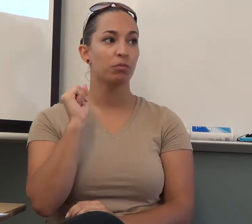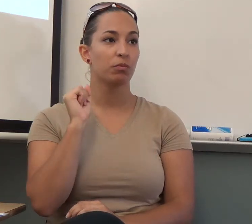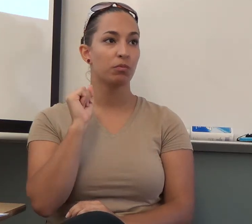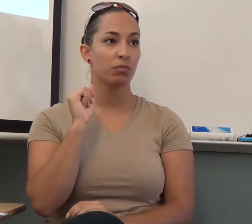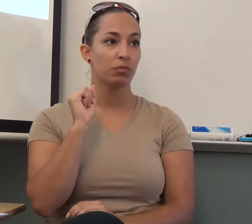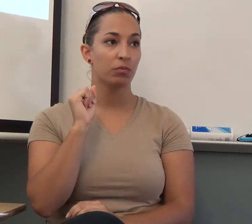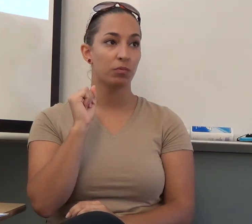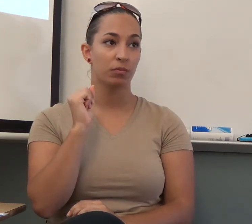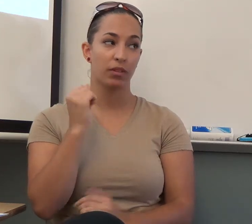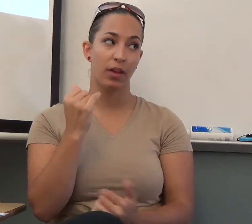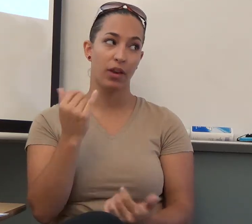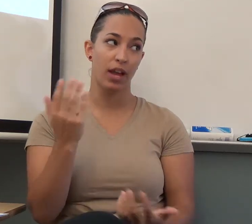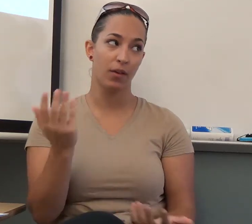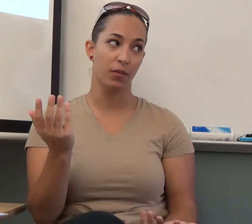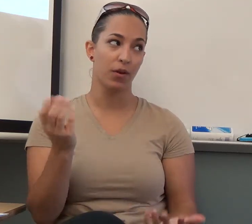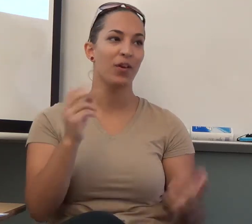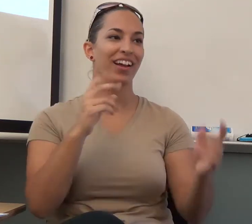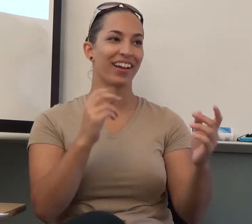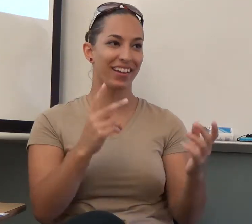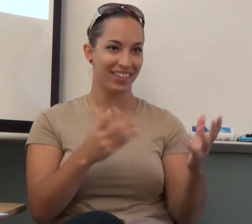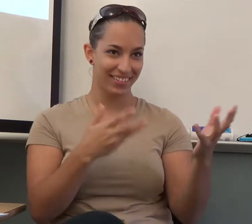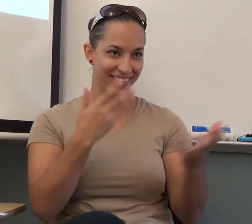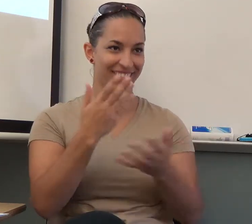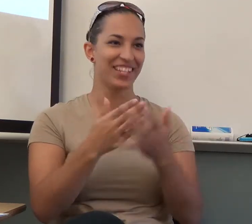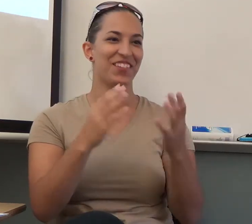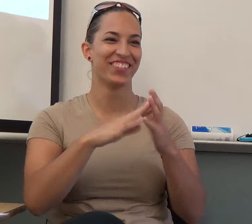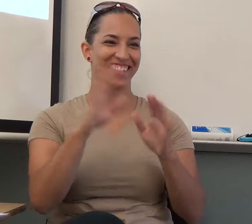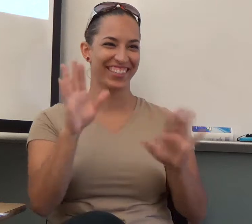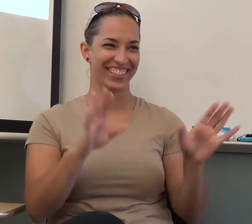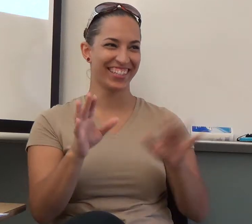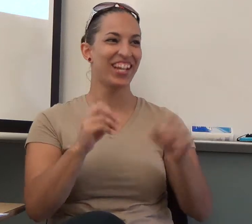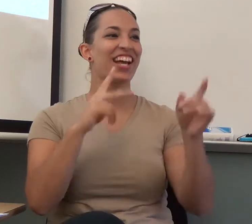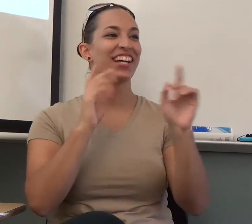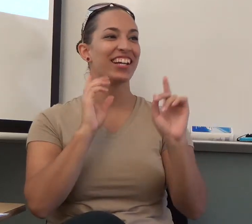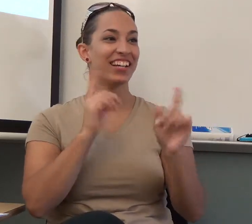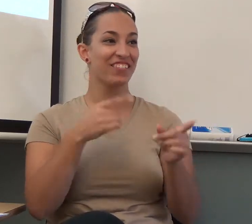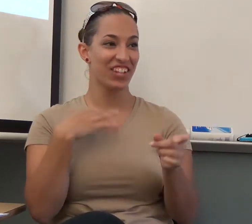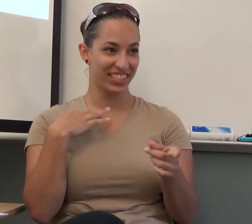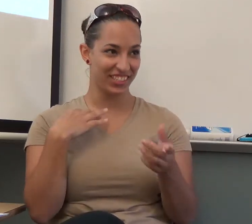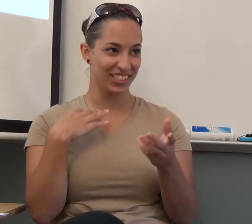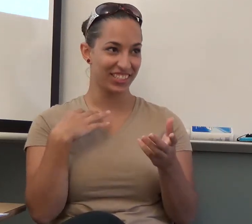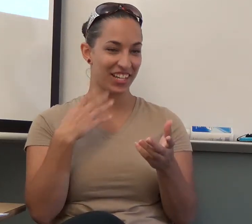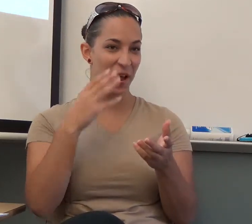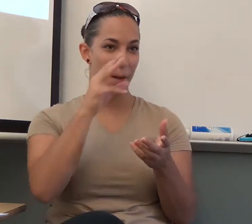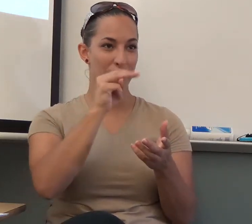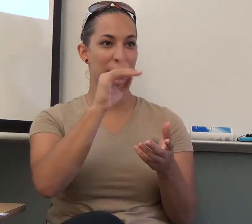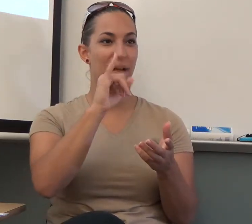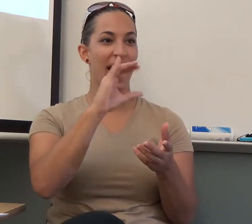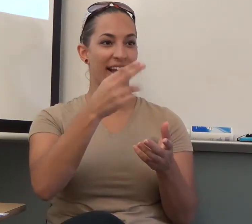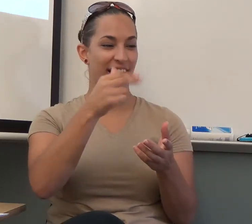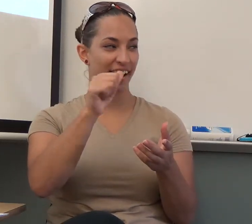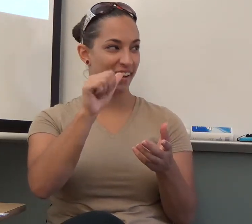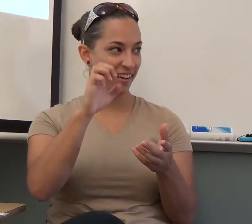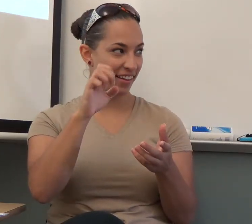don't know. All right, here we go. Volunteers. Michael, you were first.